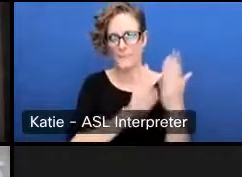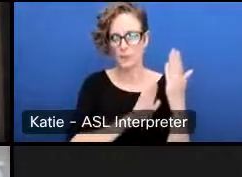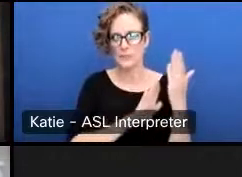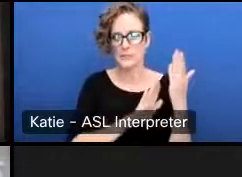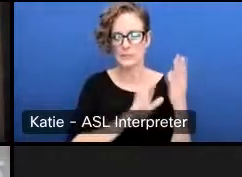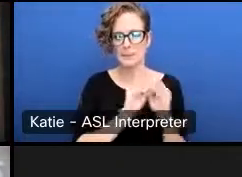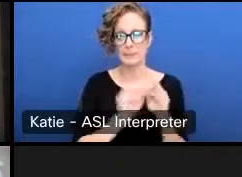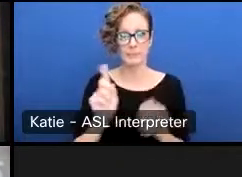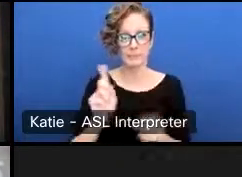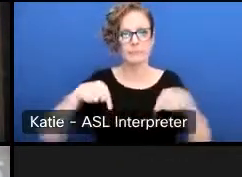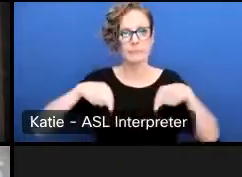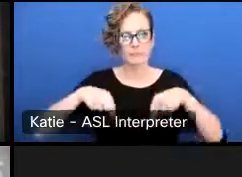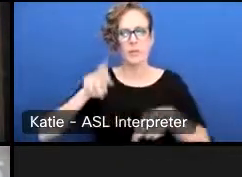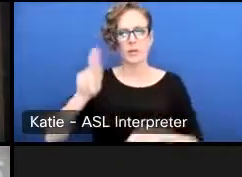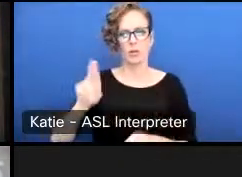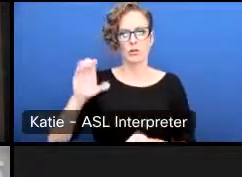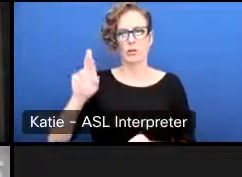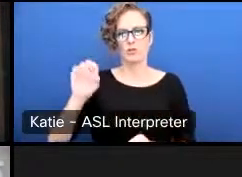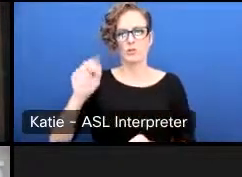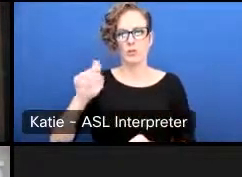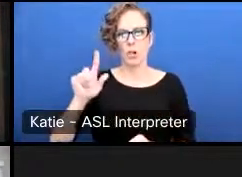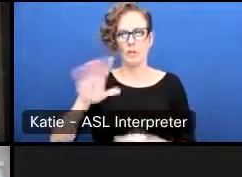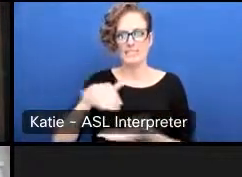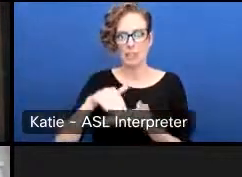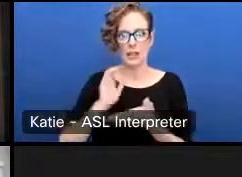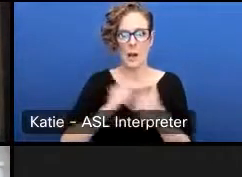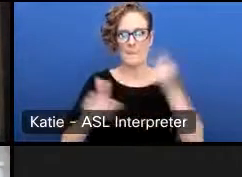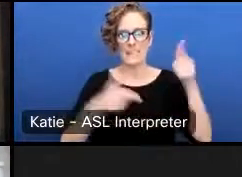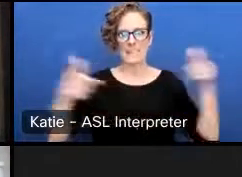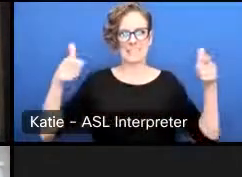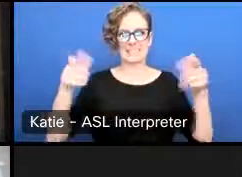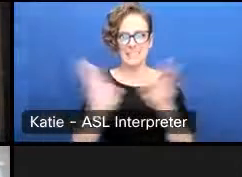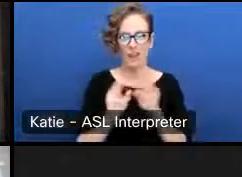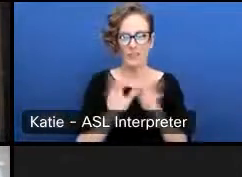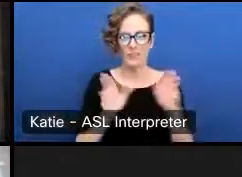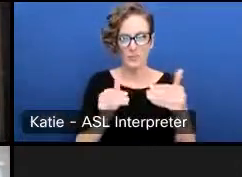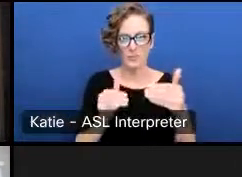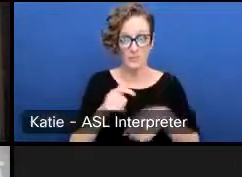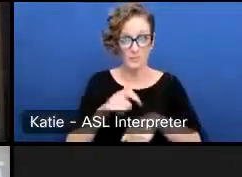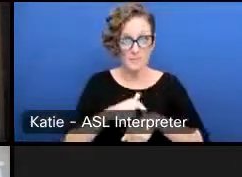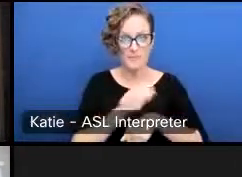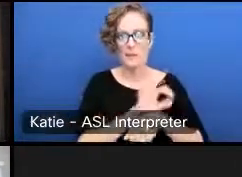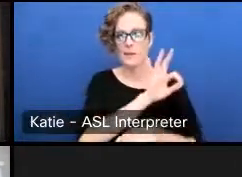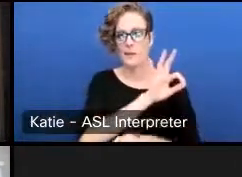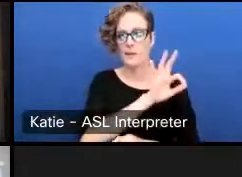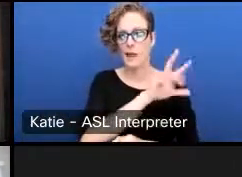at the regional center in our biggest conference room. So, that will be from 9:30 to